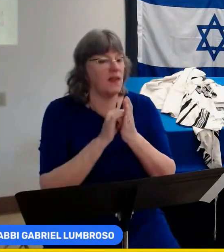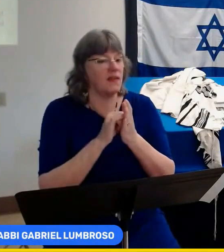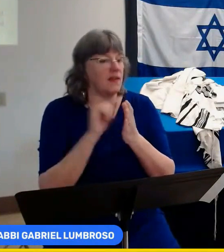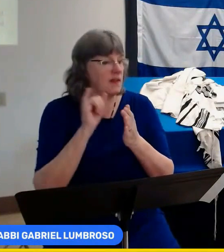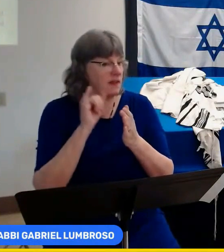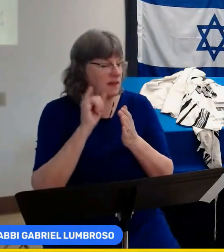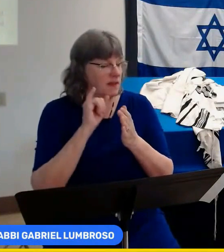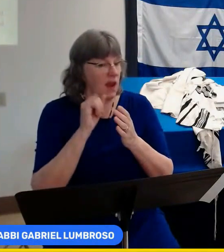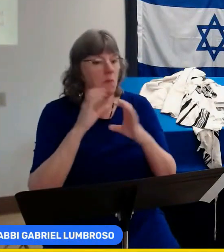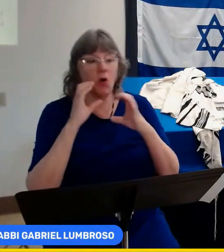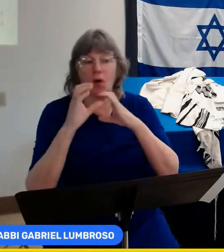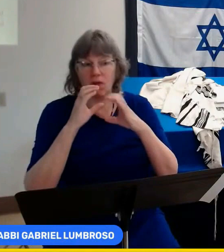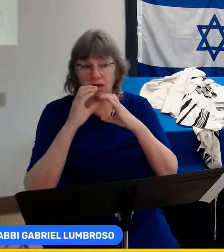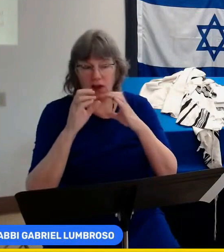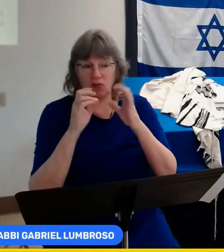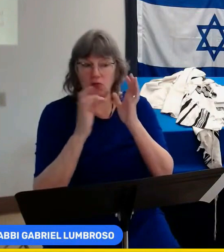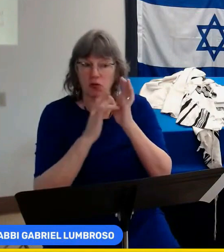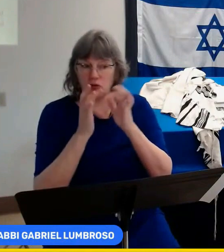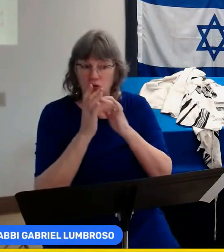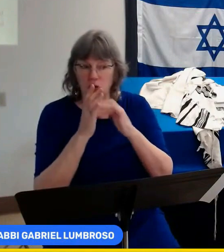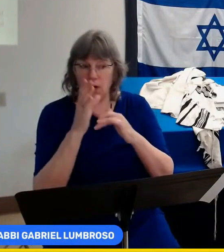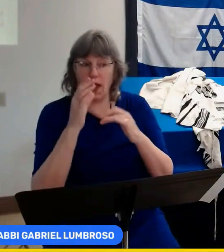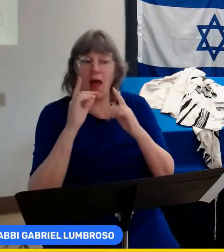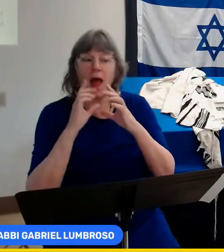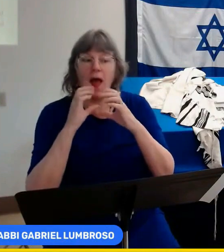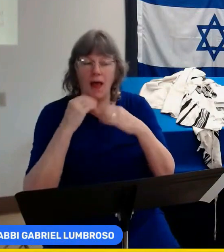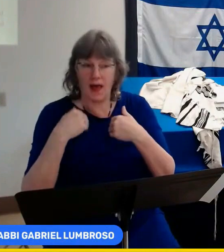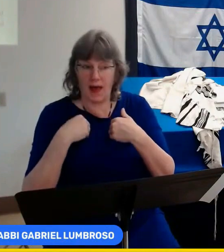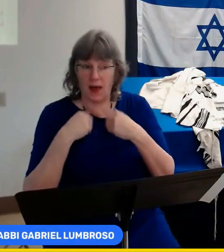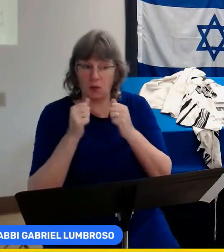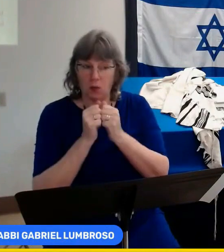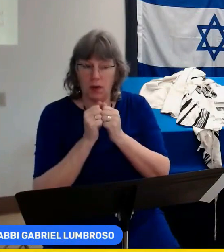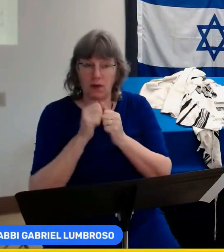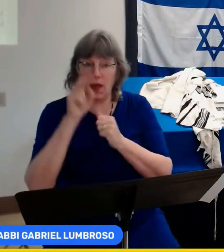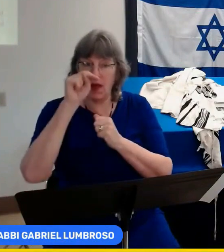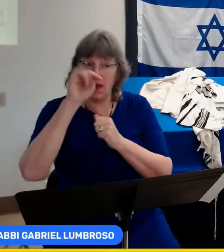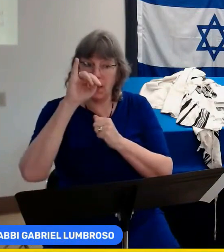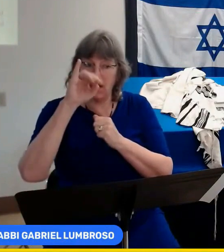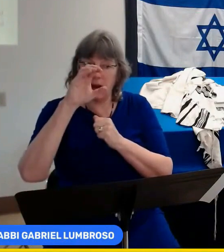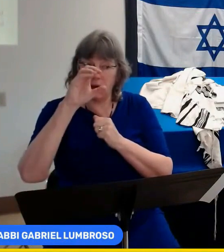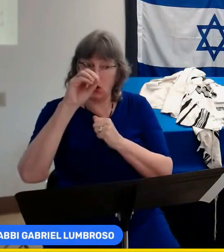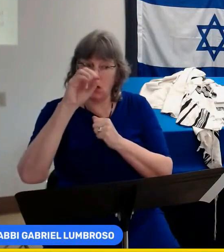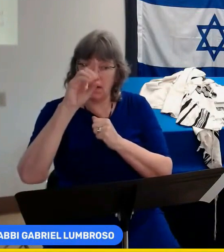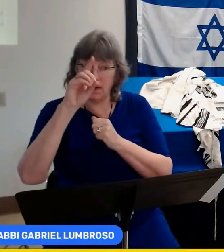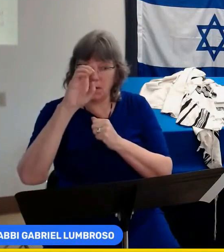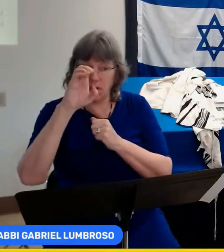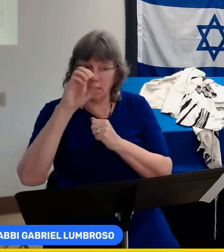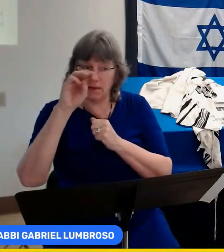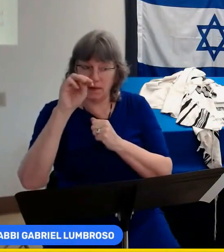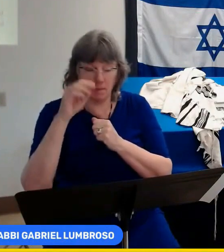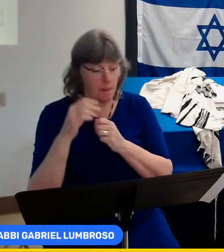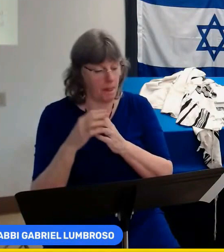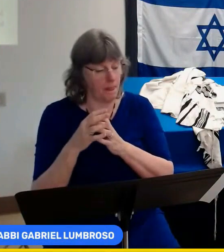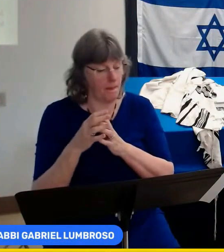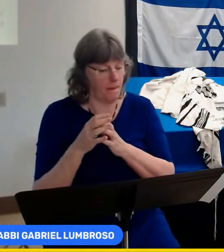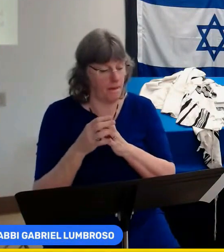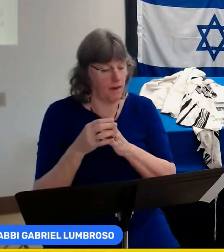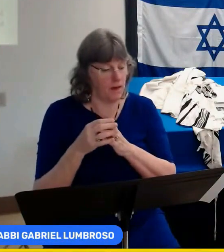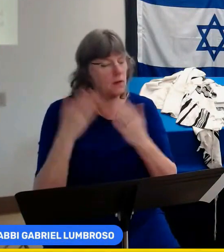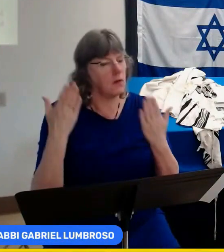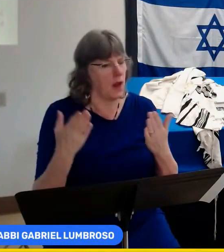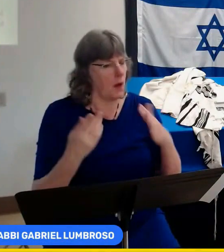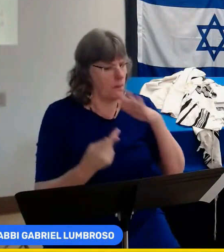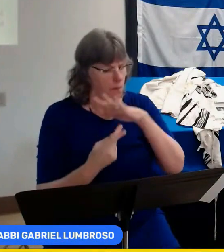the born-again conversation between Yeshua and Nicodemus in John 3. Paul uses that